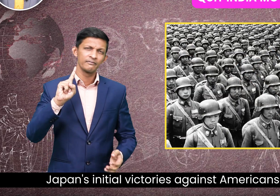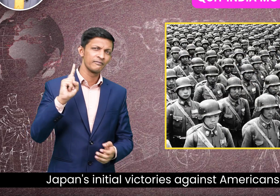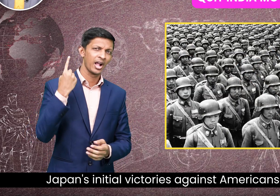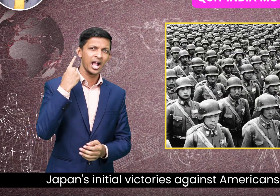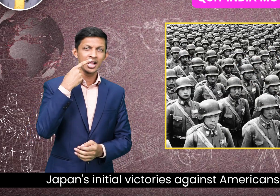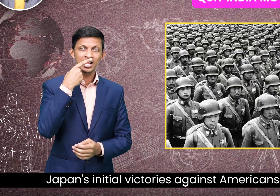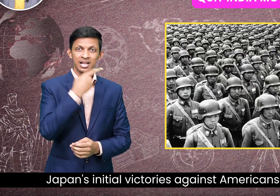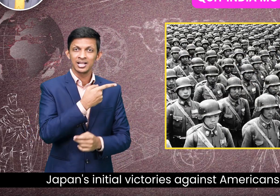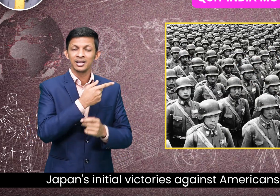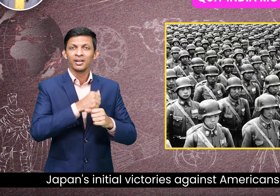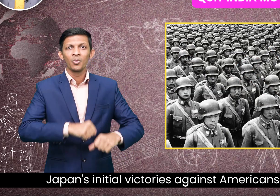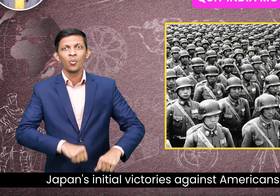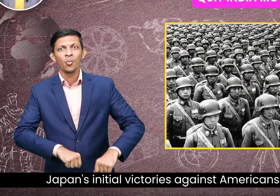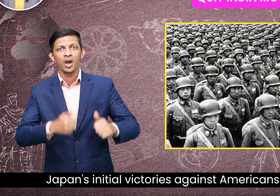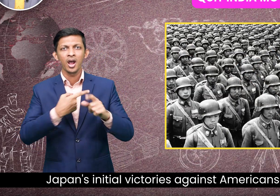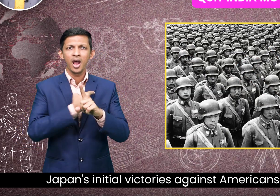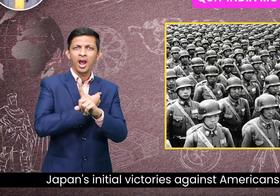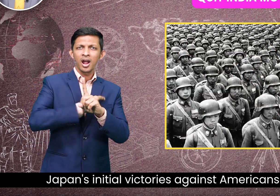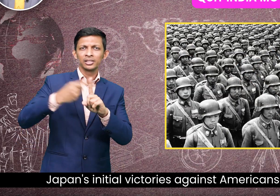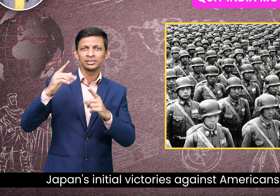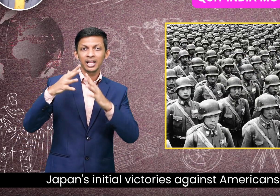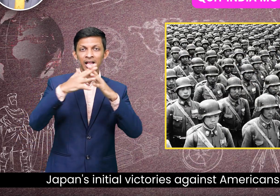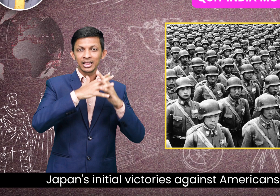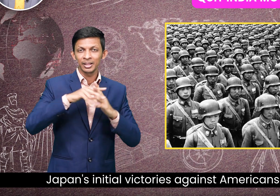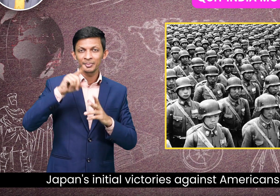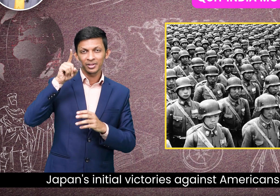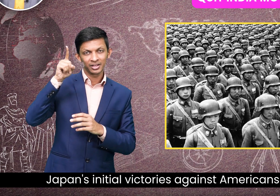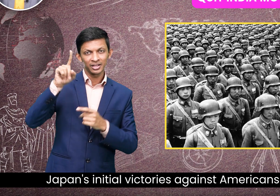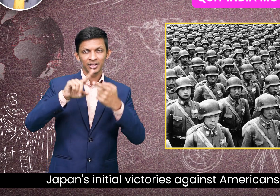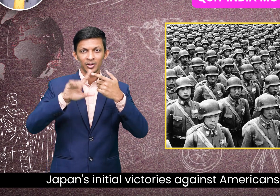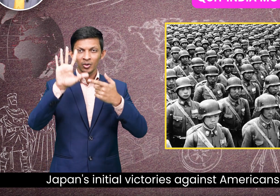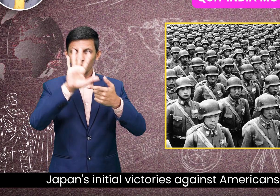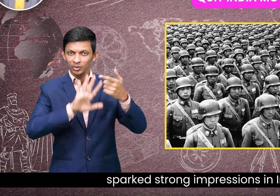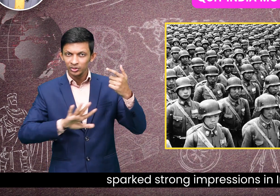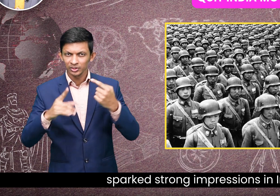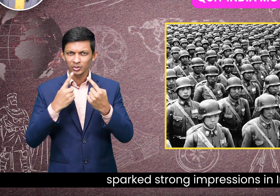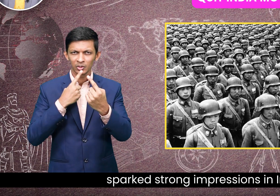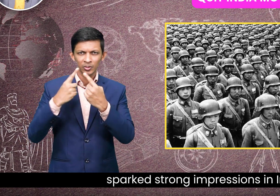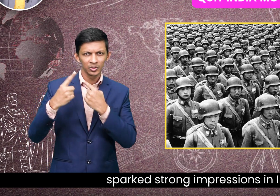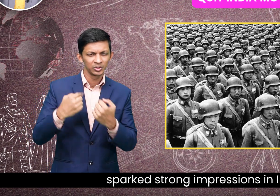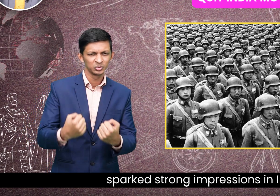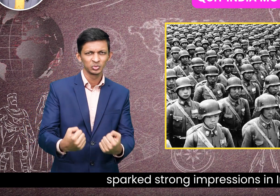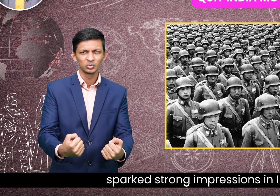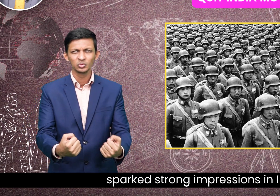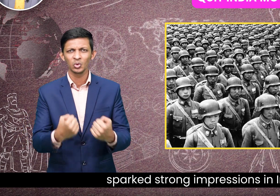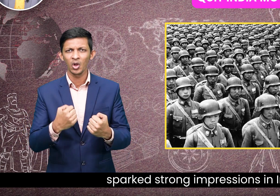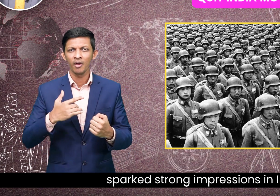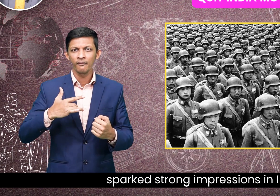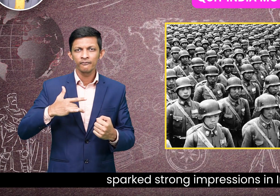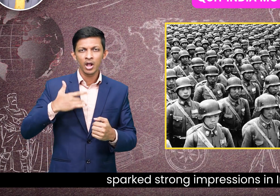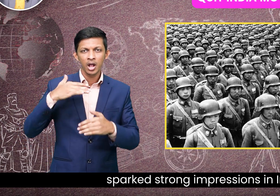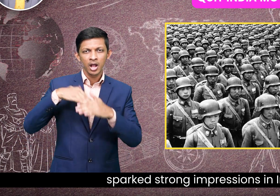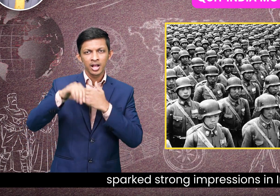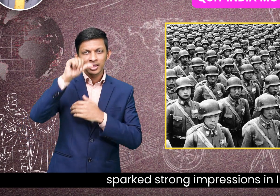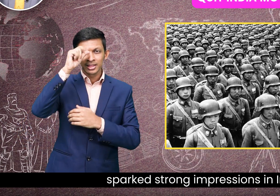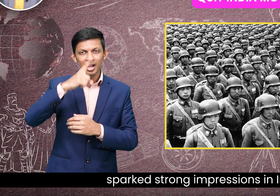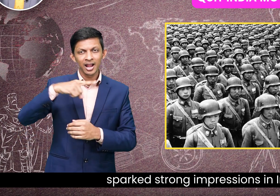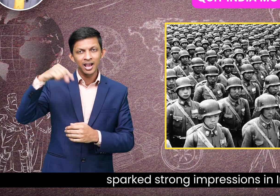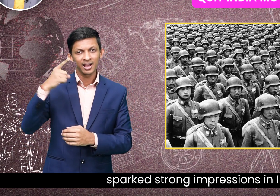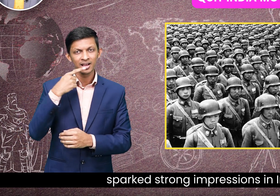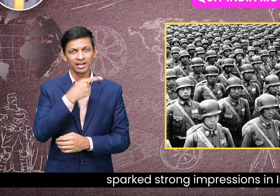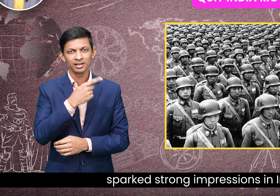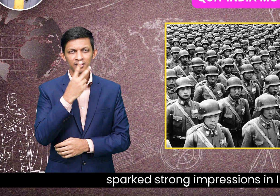Japan's initial victories against Americans and Europeans sparked strong impressions